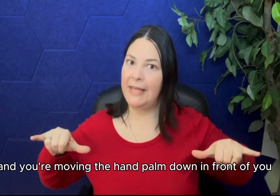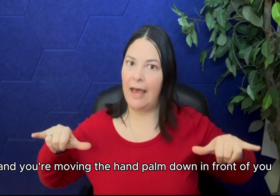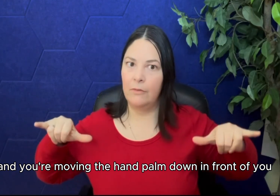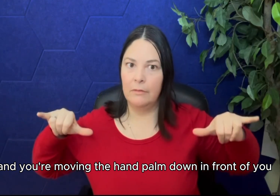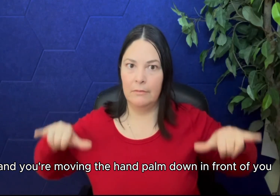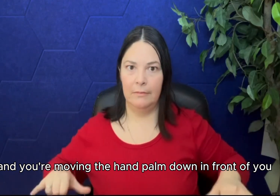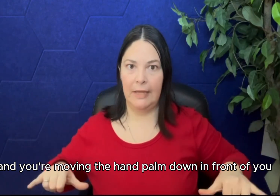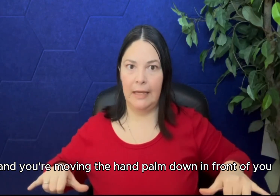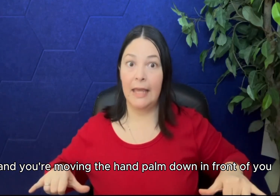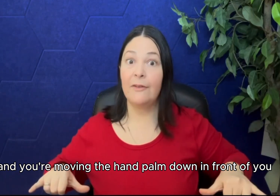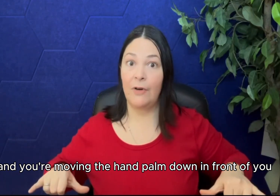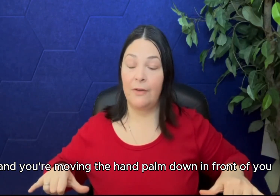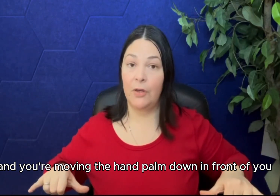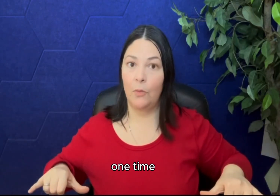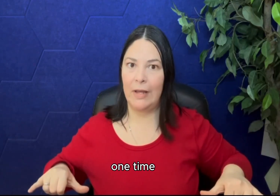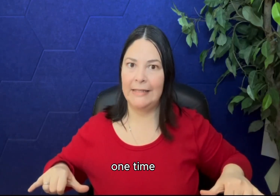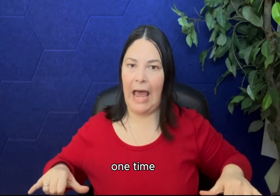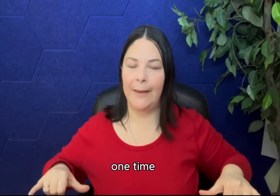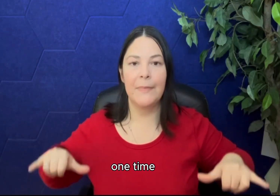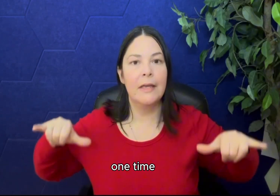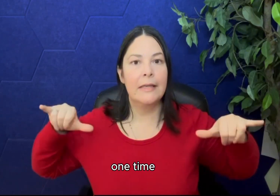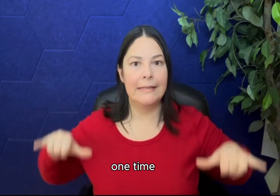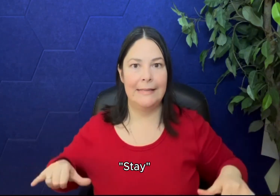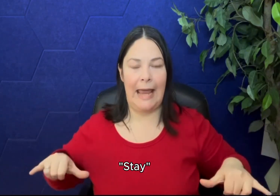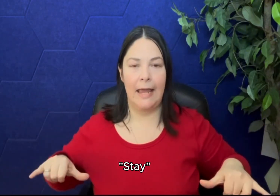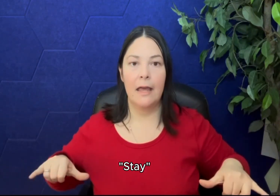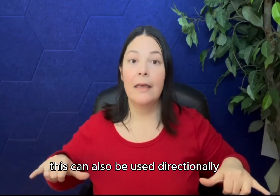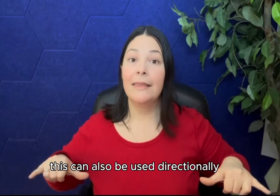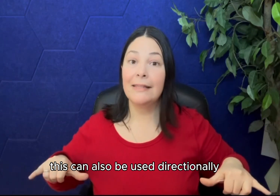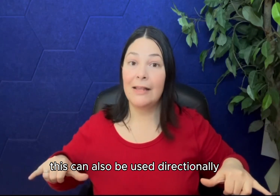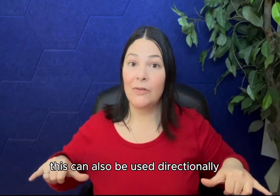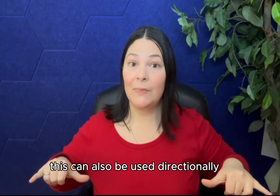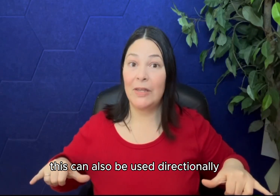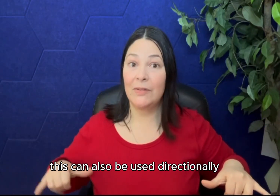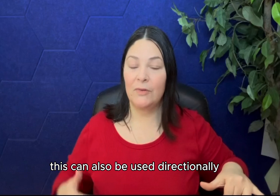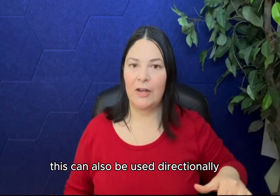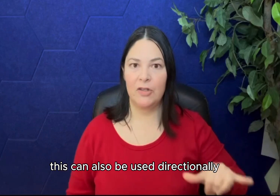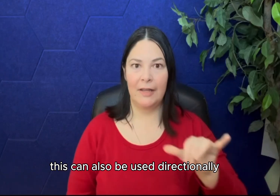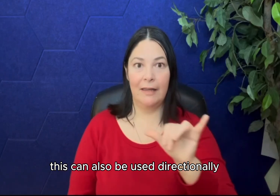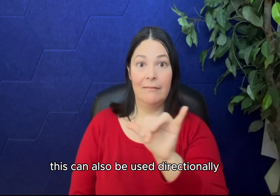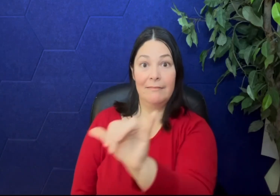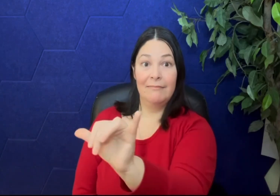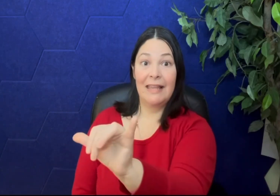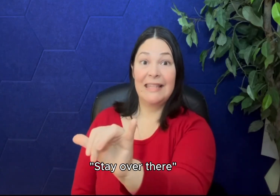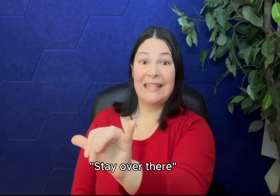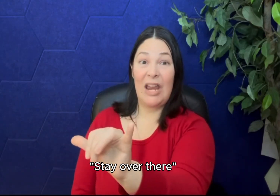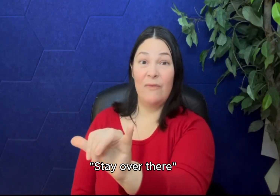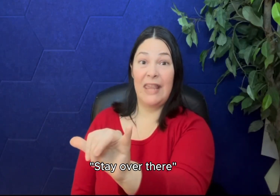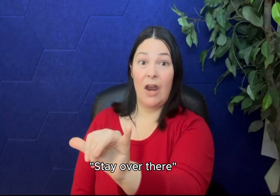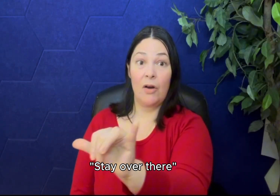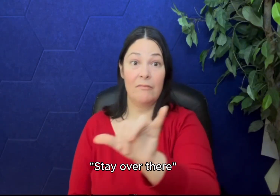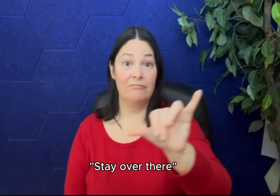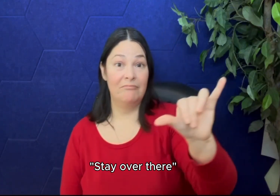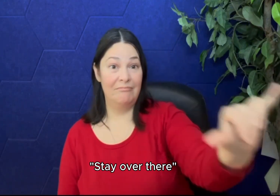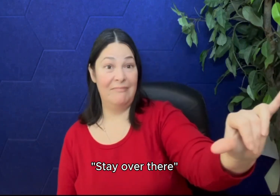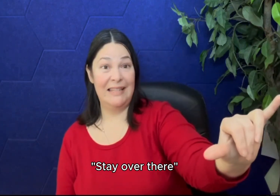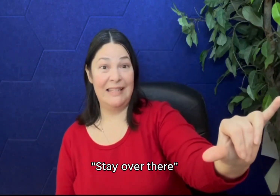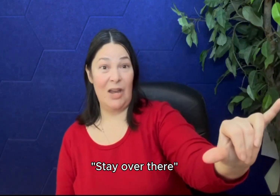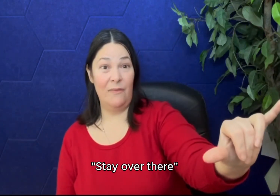down in front of you one time. Stay. This can also be used directionally. Stay over there. Stay over